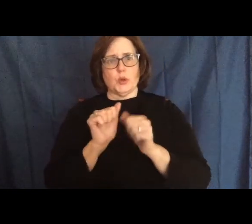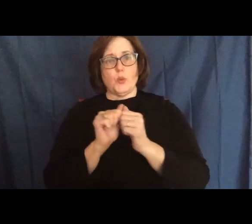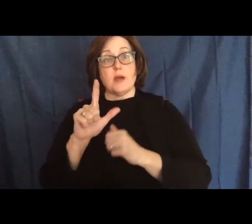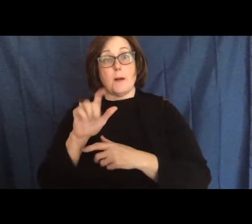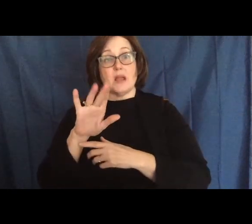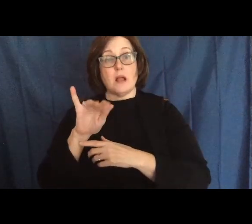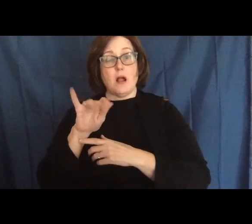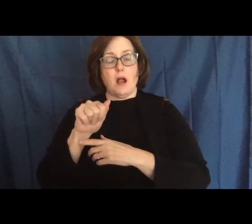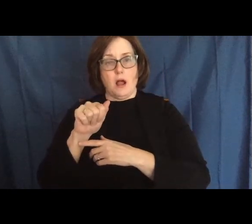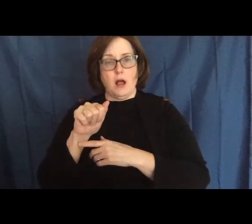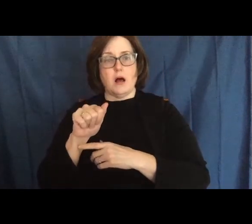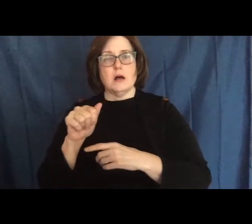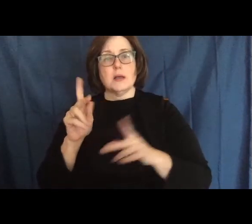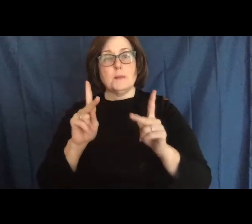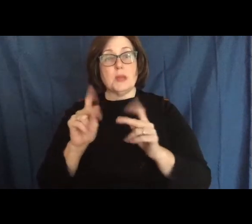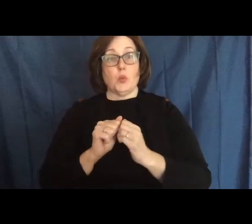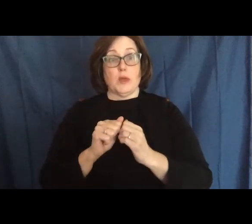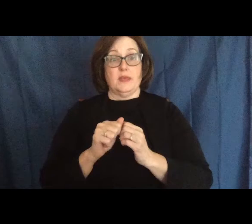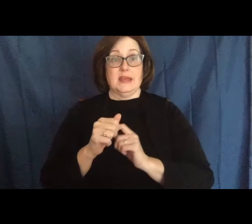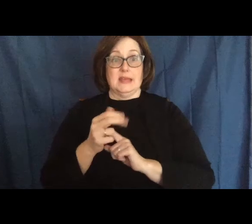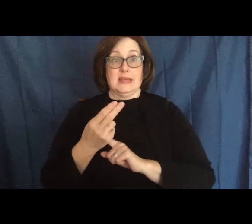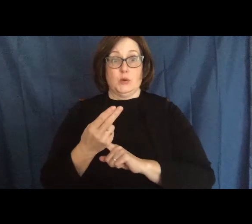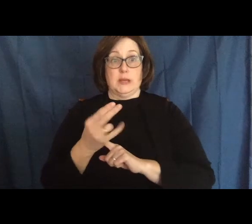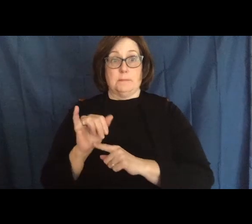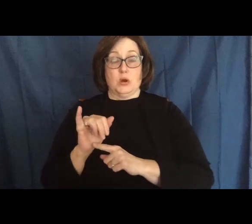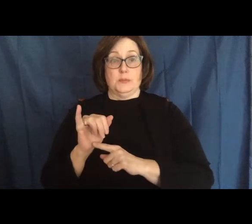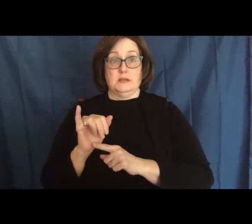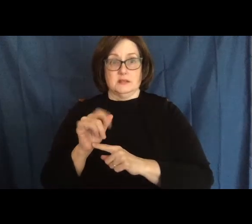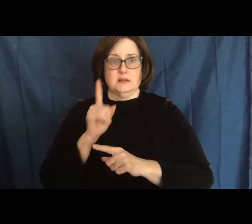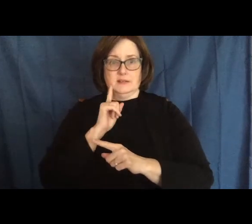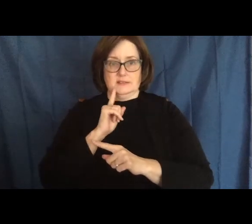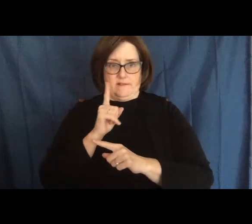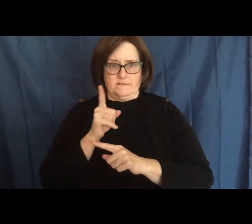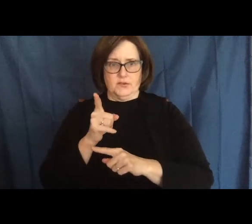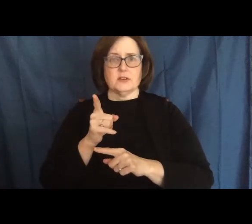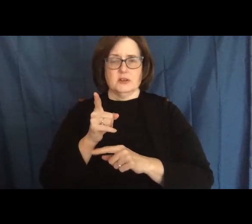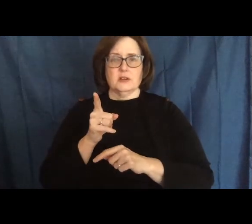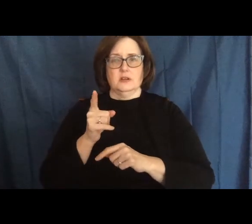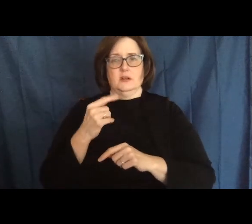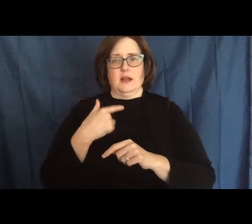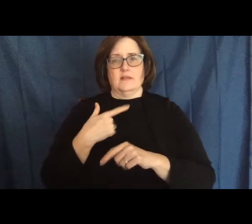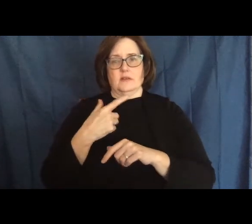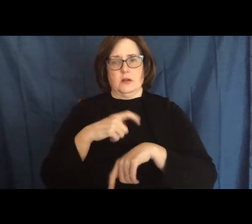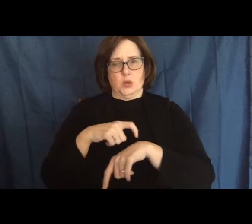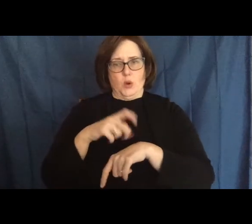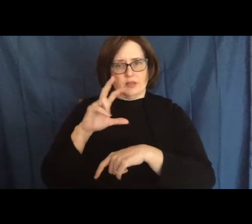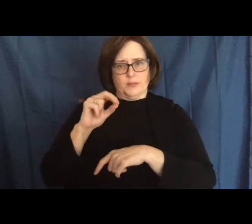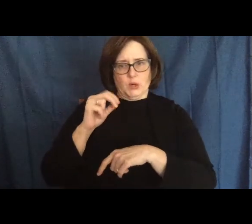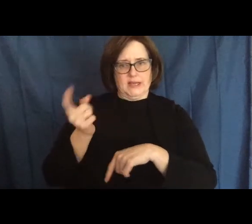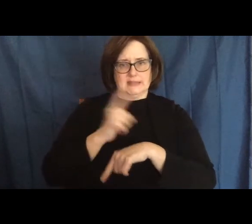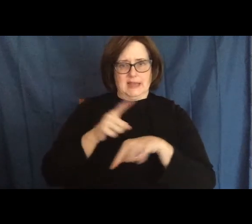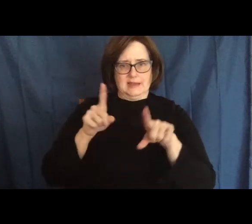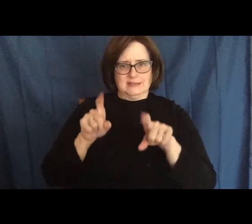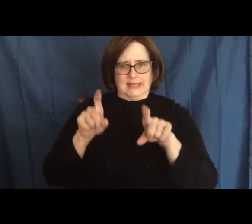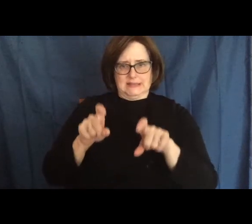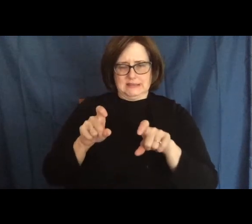Association, people with hearing impairment, we have been developing a series of 30 daily podcasts focusing on resilience and